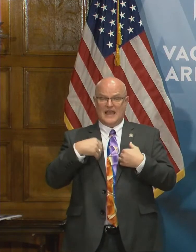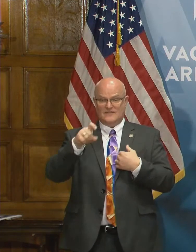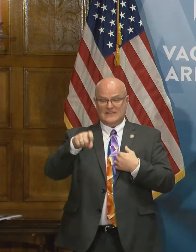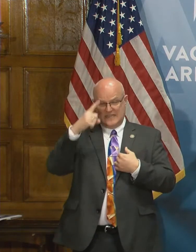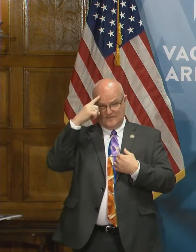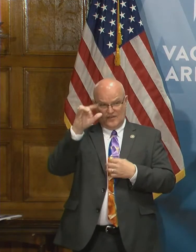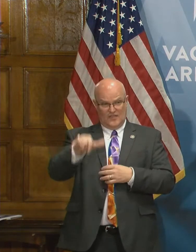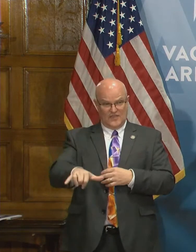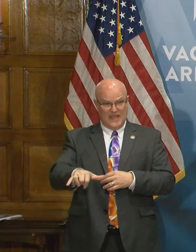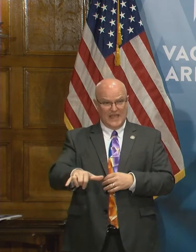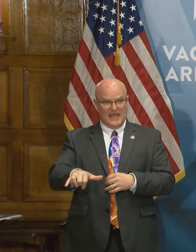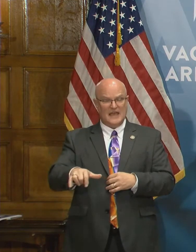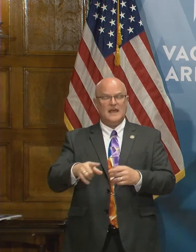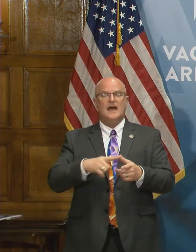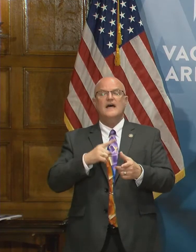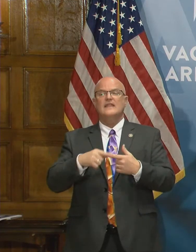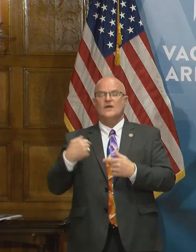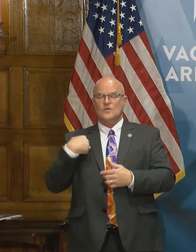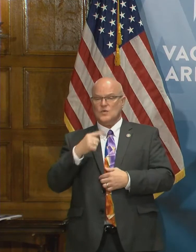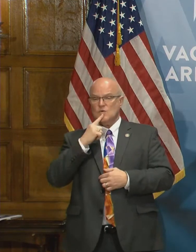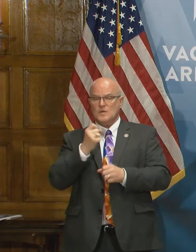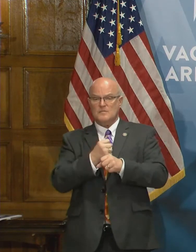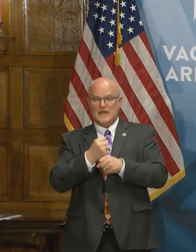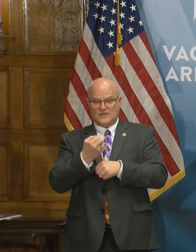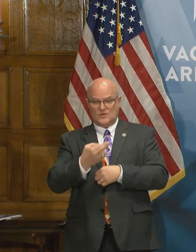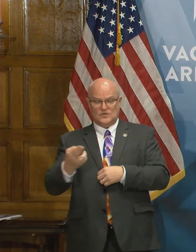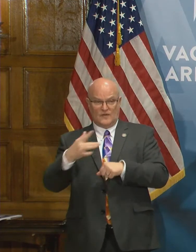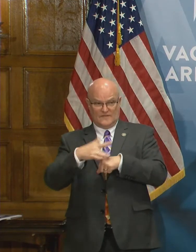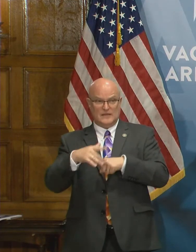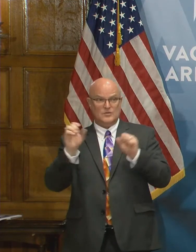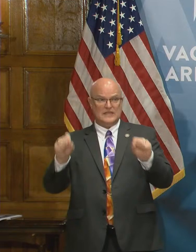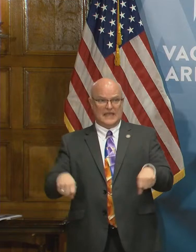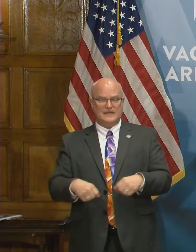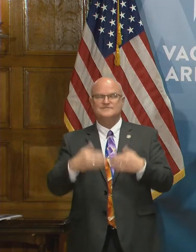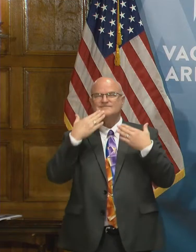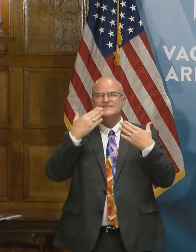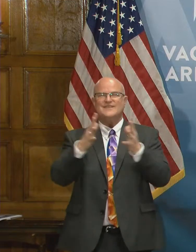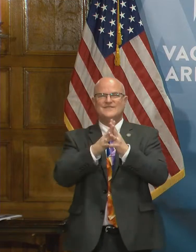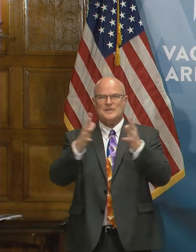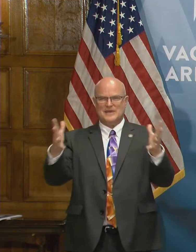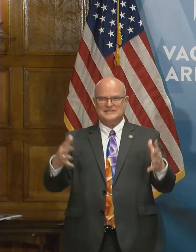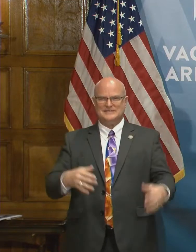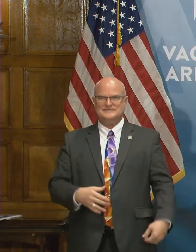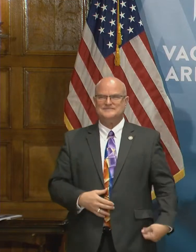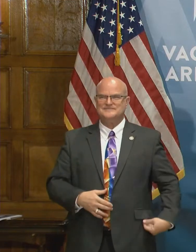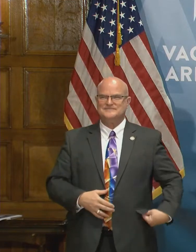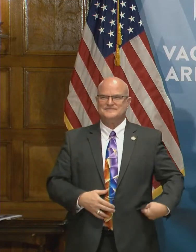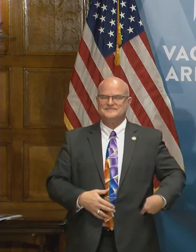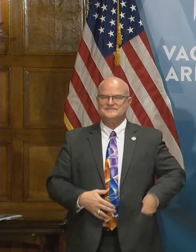need for that, then we can certainly make those resources available. Thank you very much.